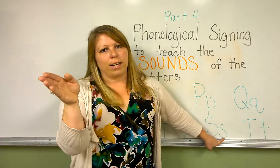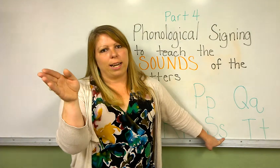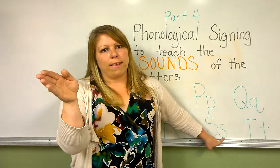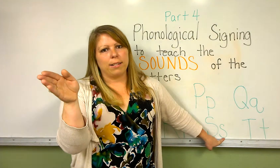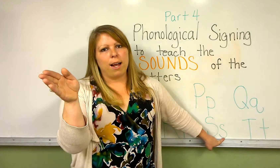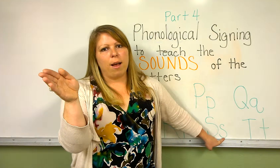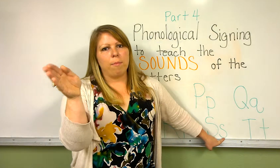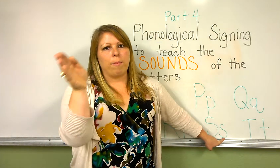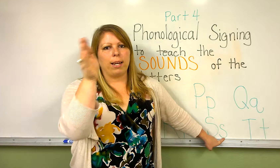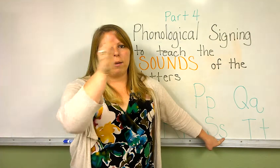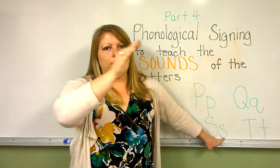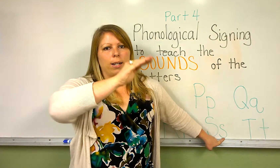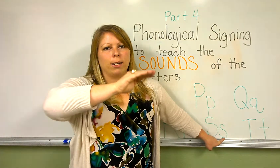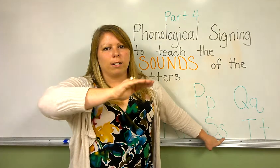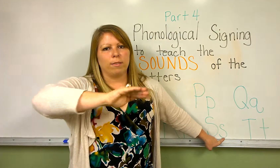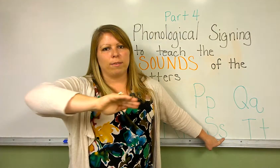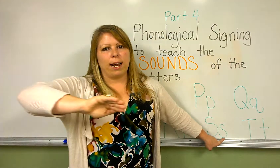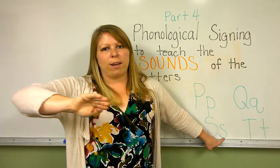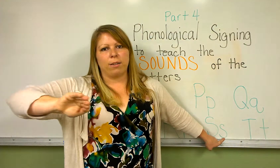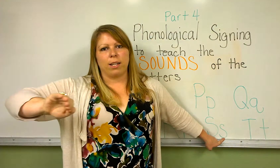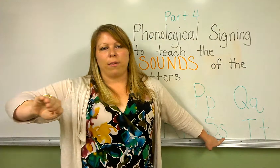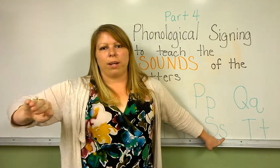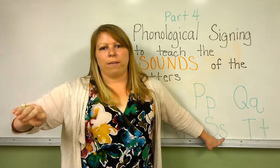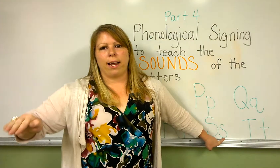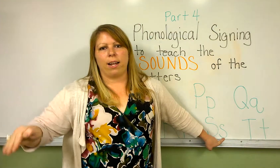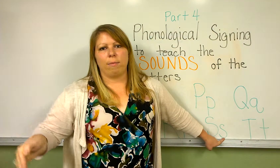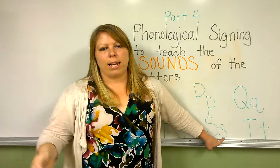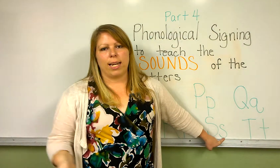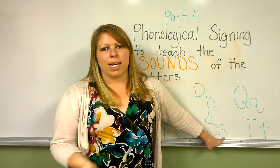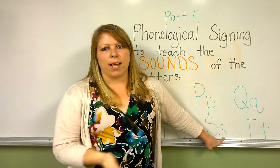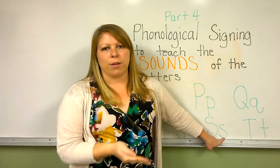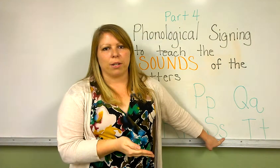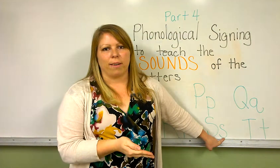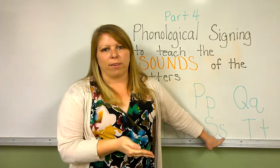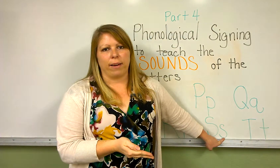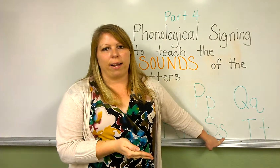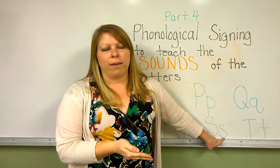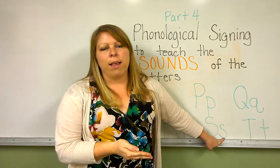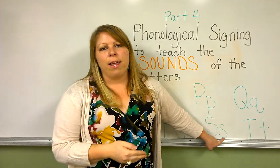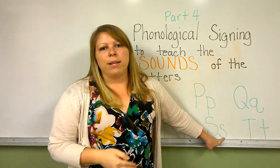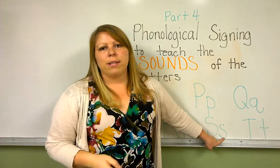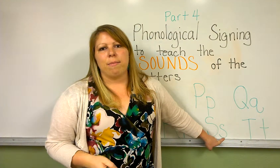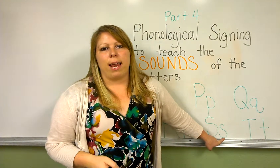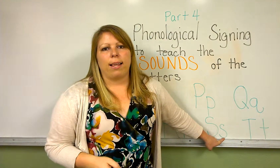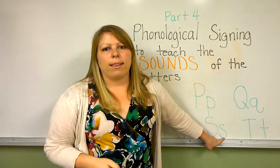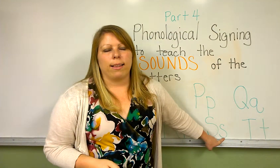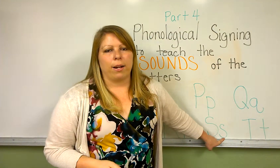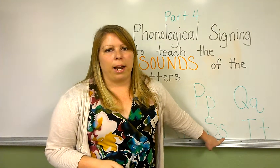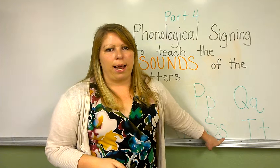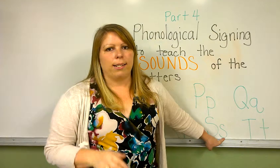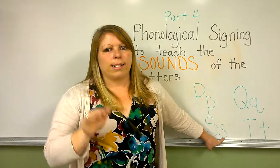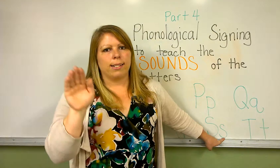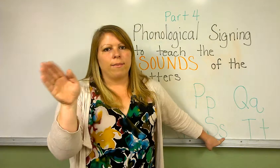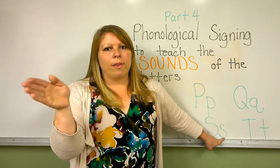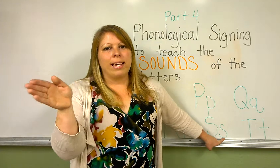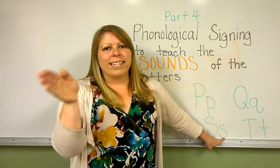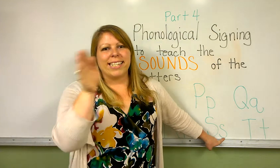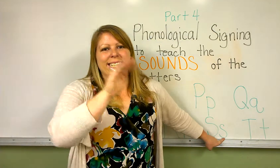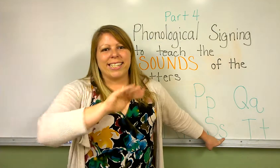Starting at the top, making one curve around, going around, and making another curve around to make the letter S.